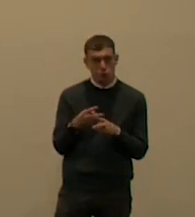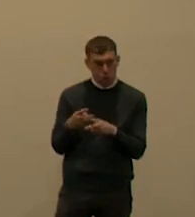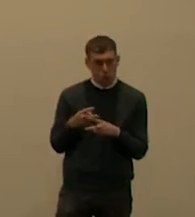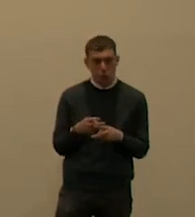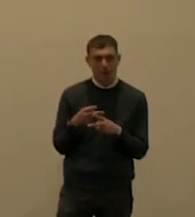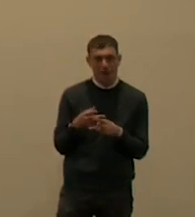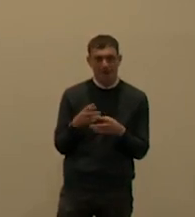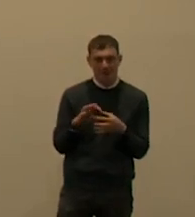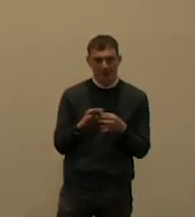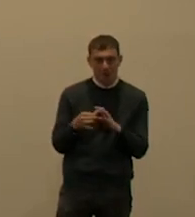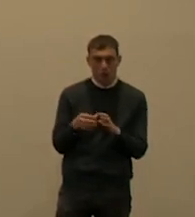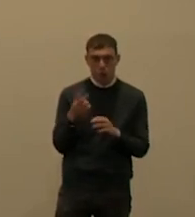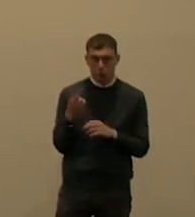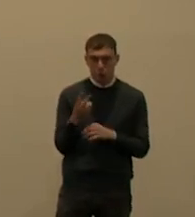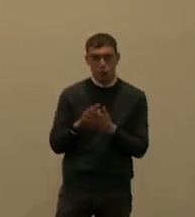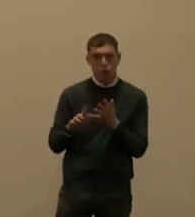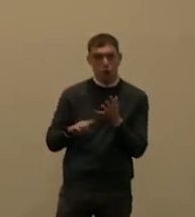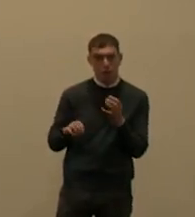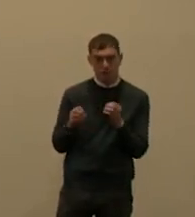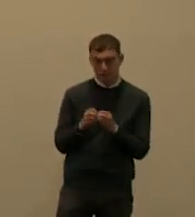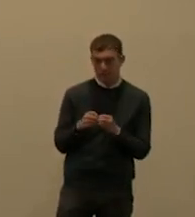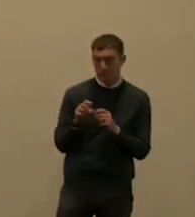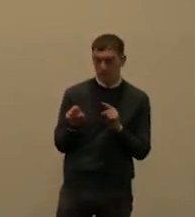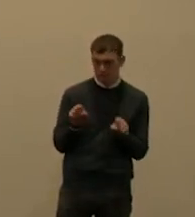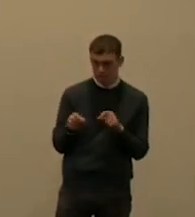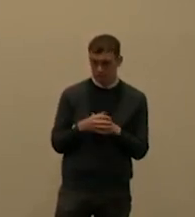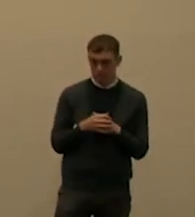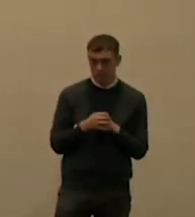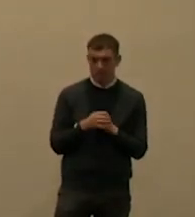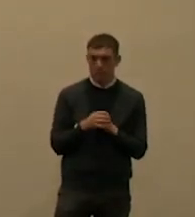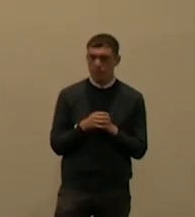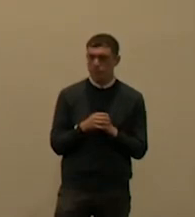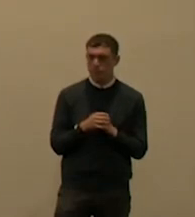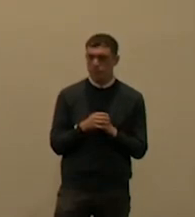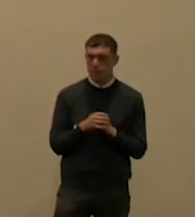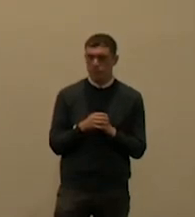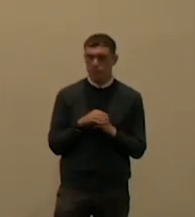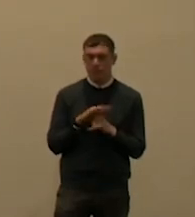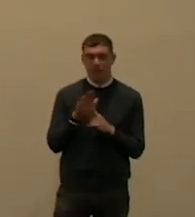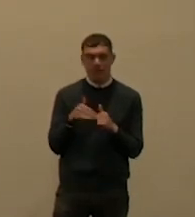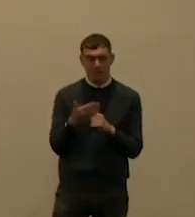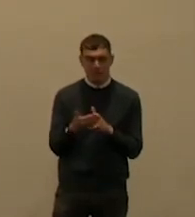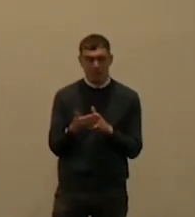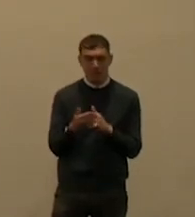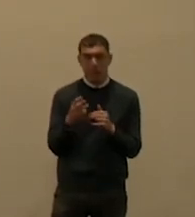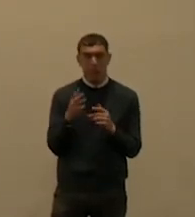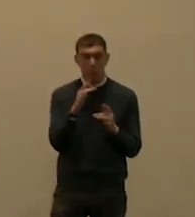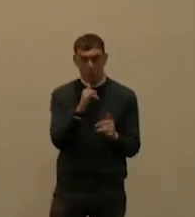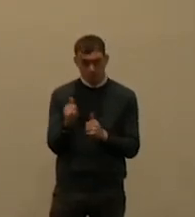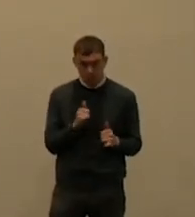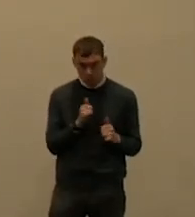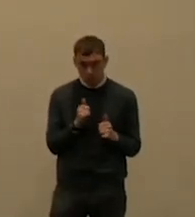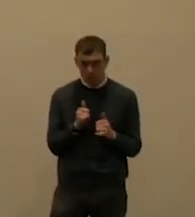connection between the two hubs and also have a firewalls in place. And at the end, the monitoring. Monitoring is